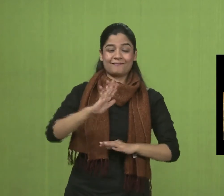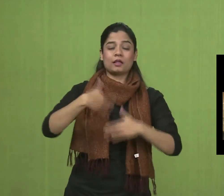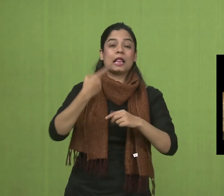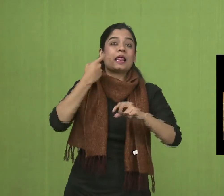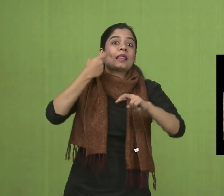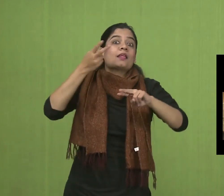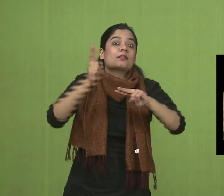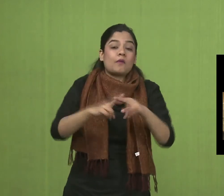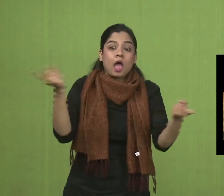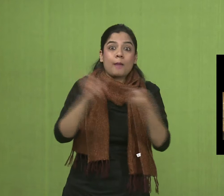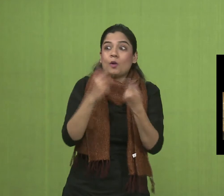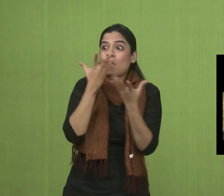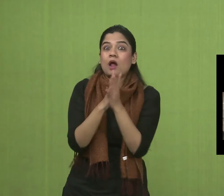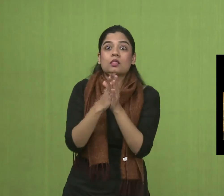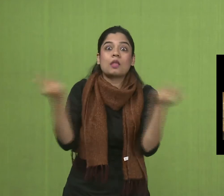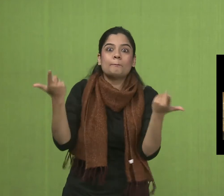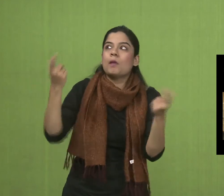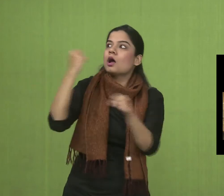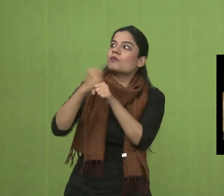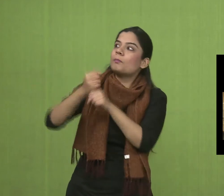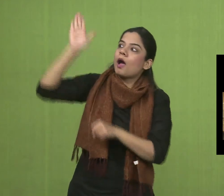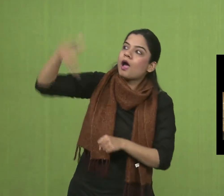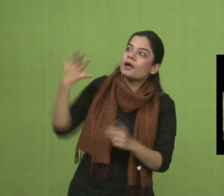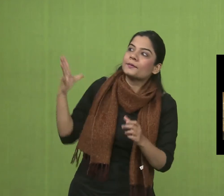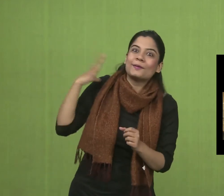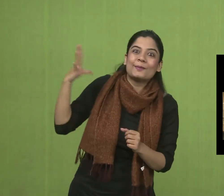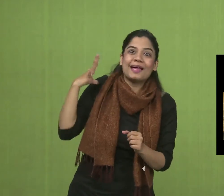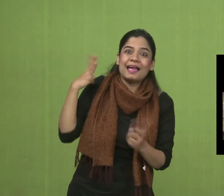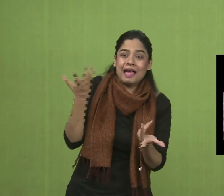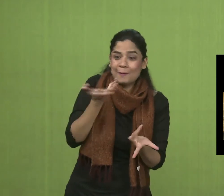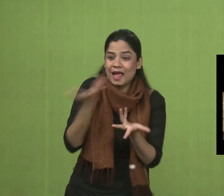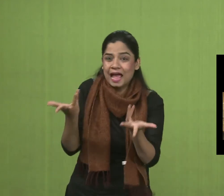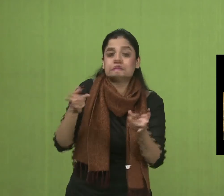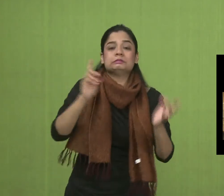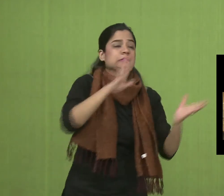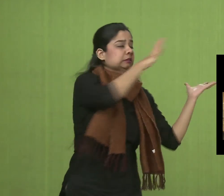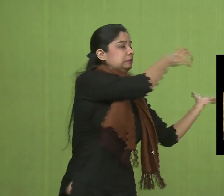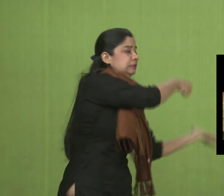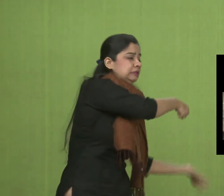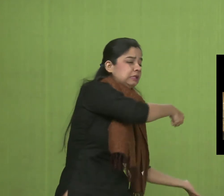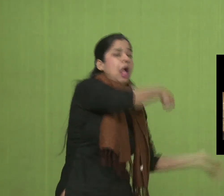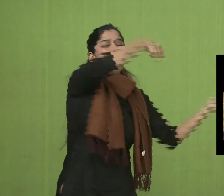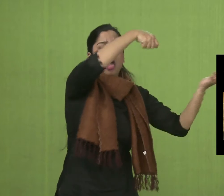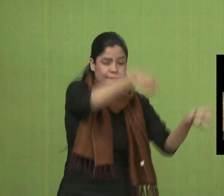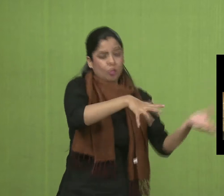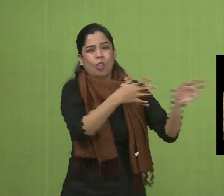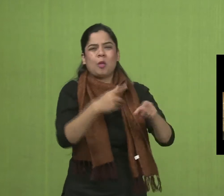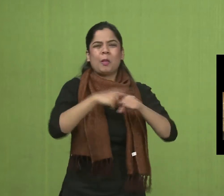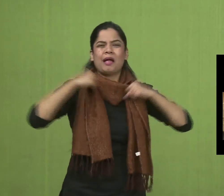If water is not available for washing the utensils, sometimes that happens. You have to keep it, you have to do a lot of storage. So you